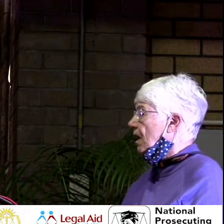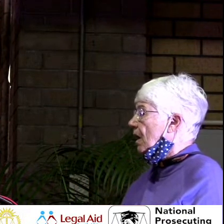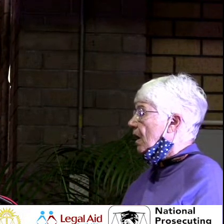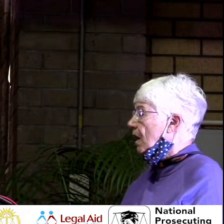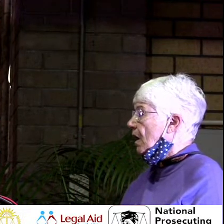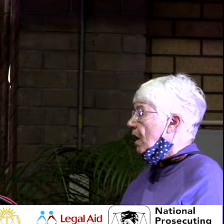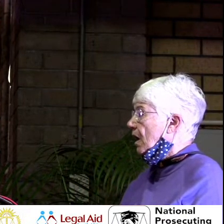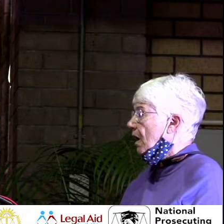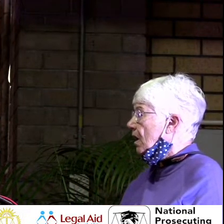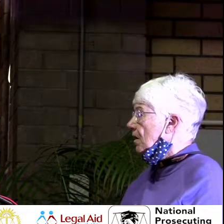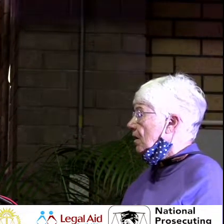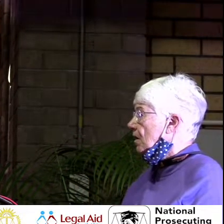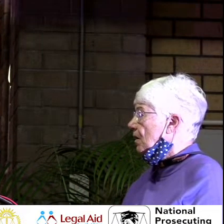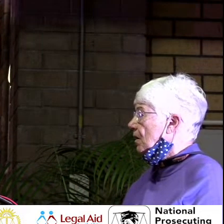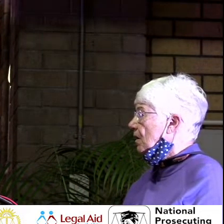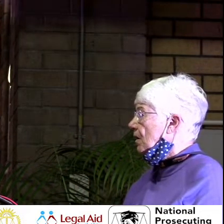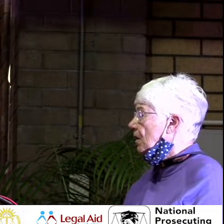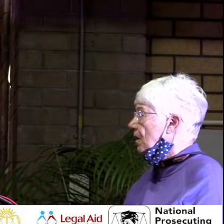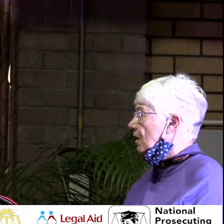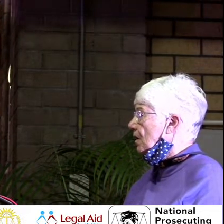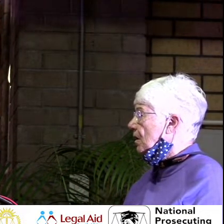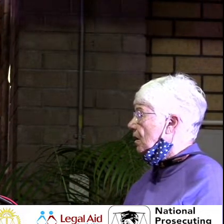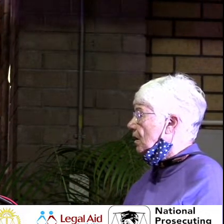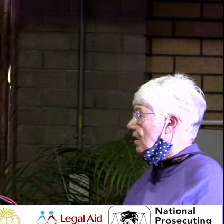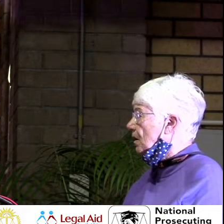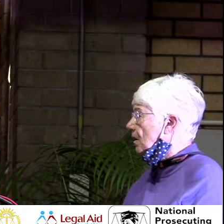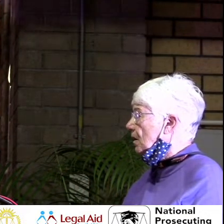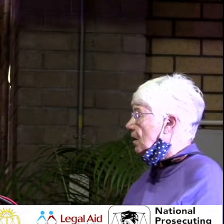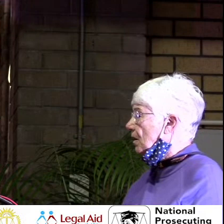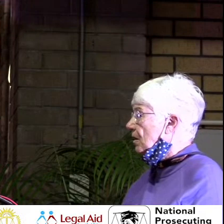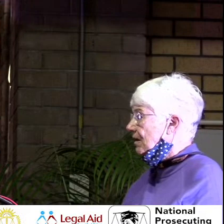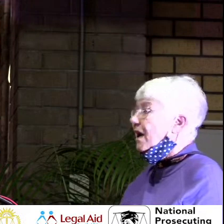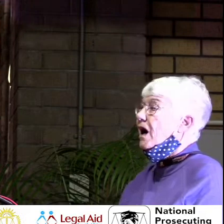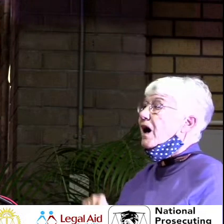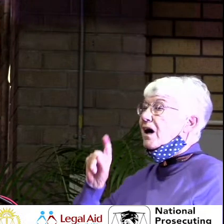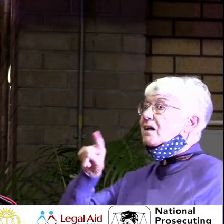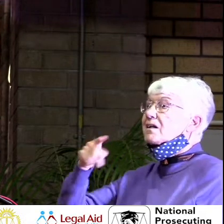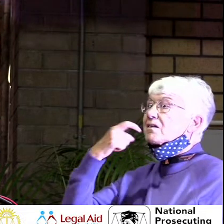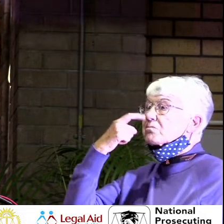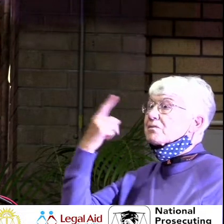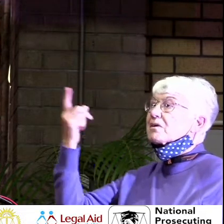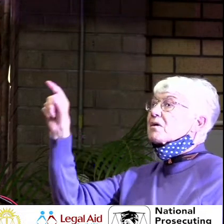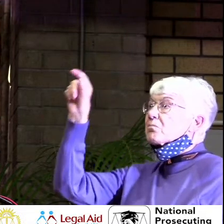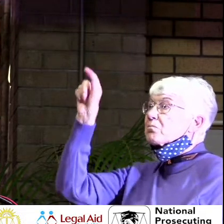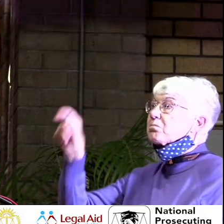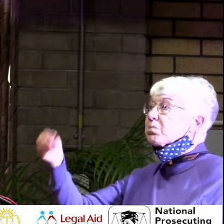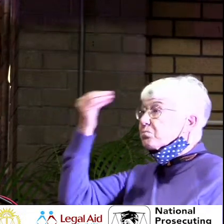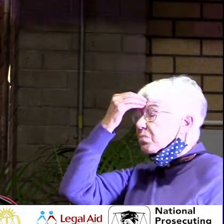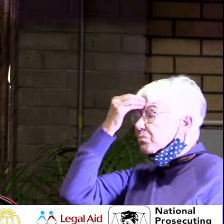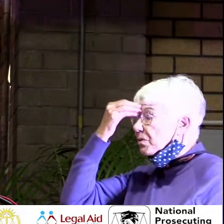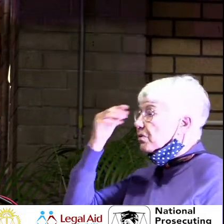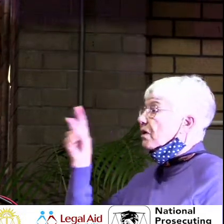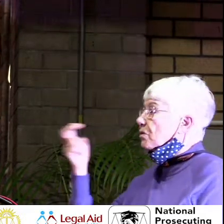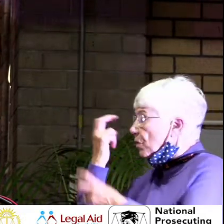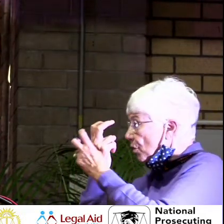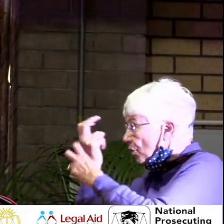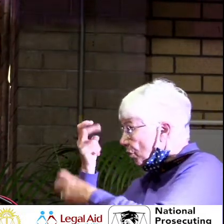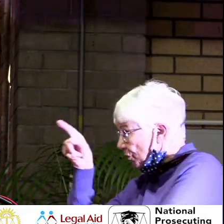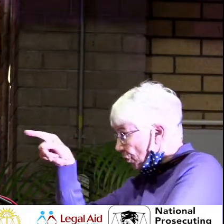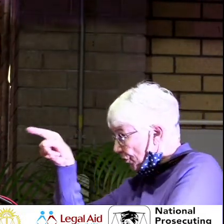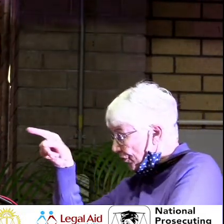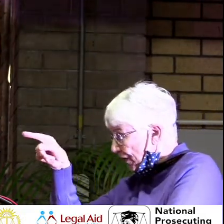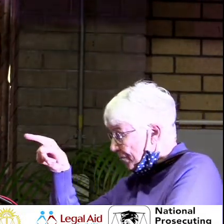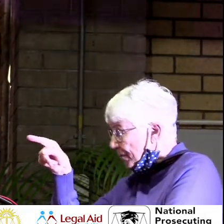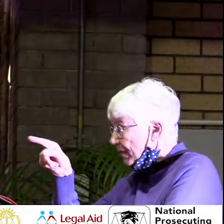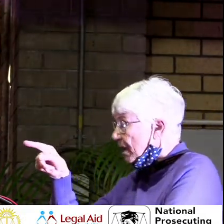we also track these cases, and the attendance is on the system. So as soon